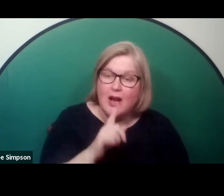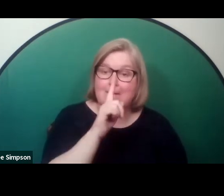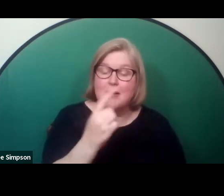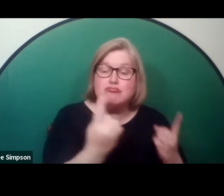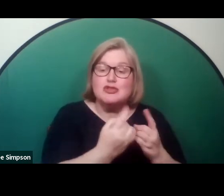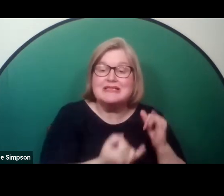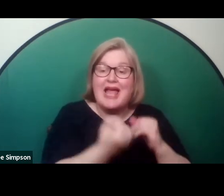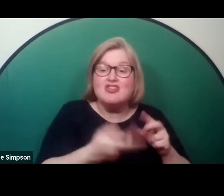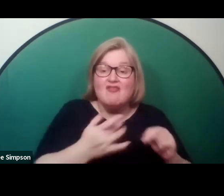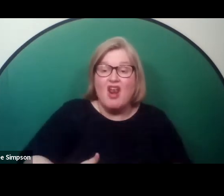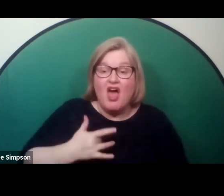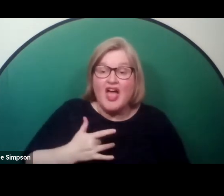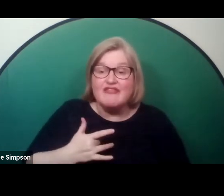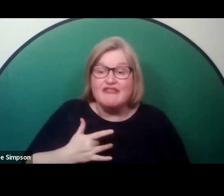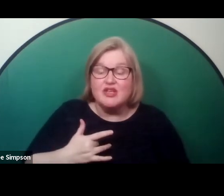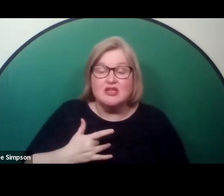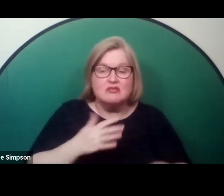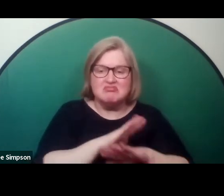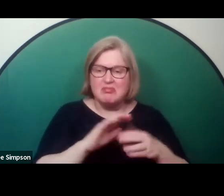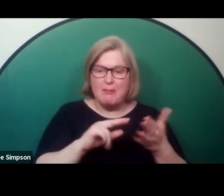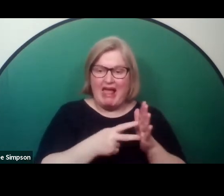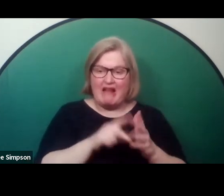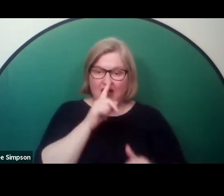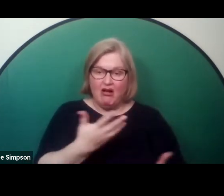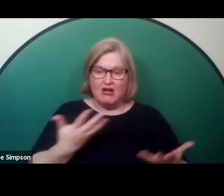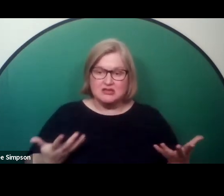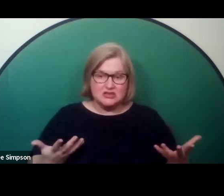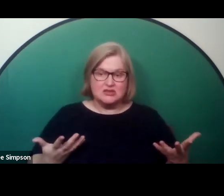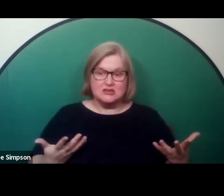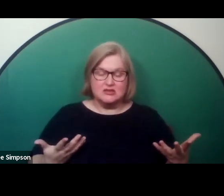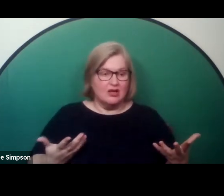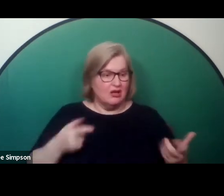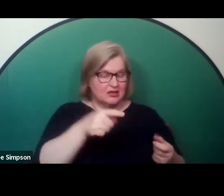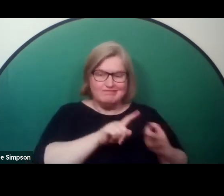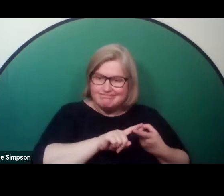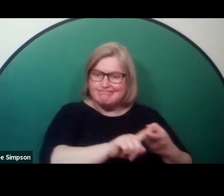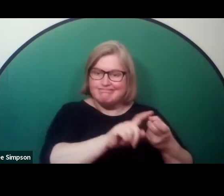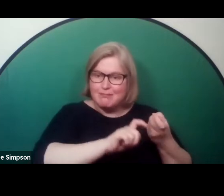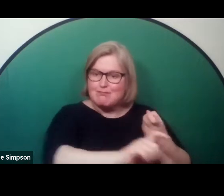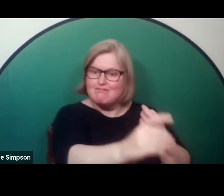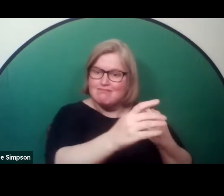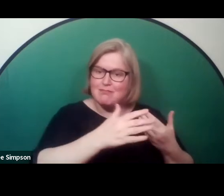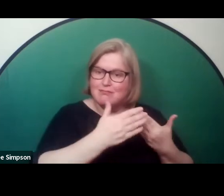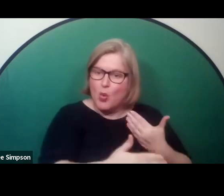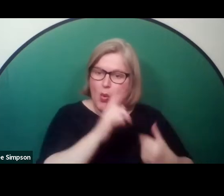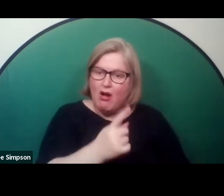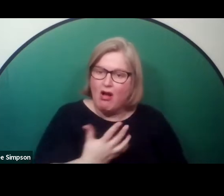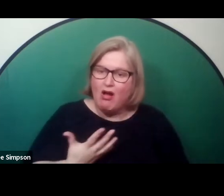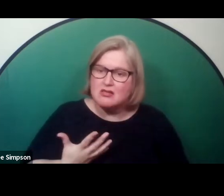of life, there's just it's not planned. It can't be taken advantage of. And it's very